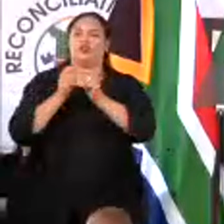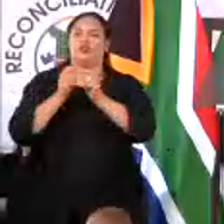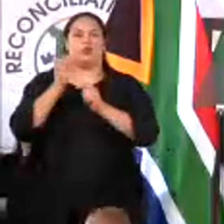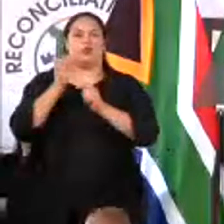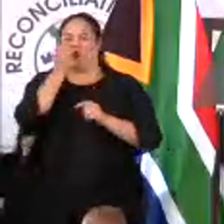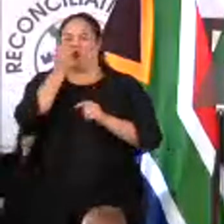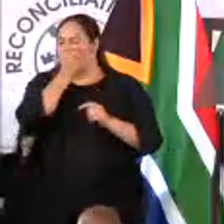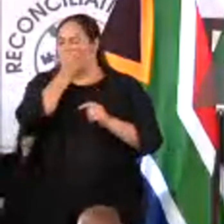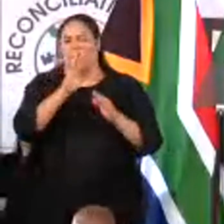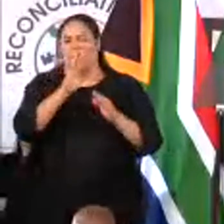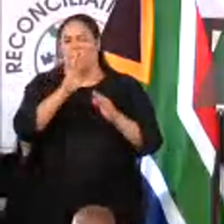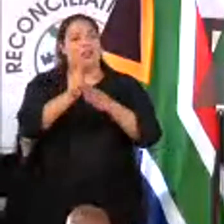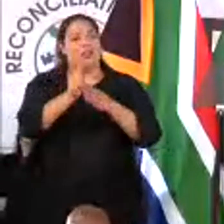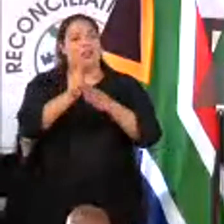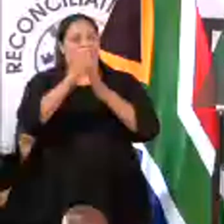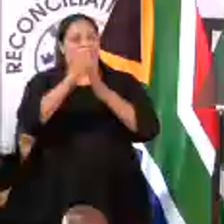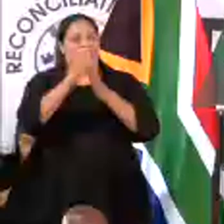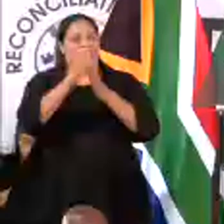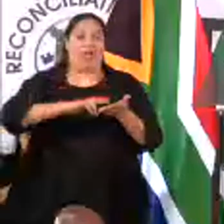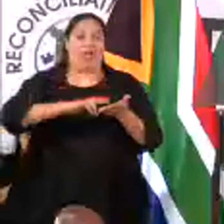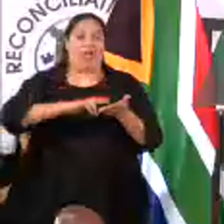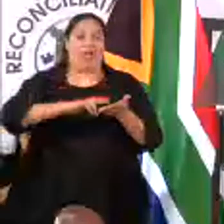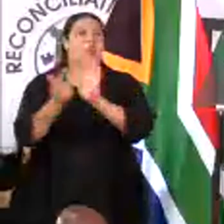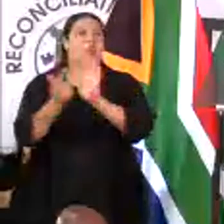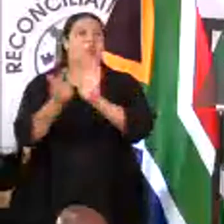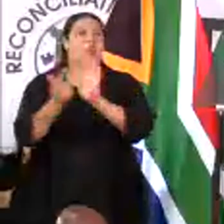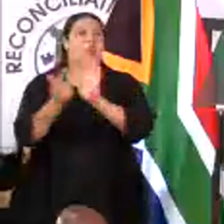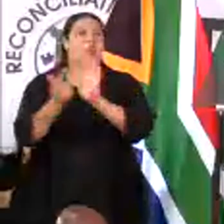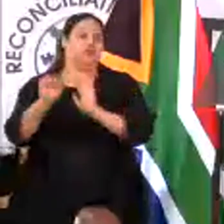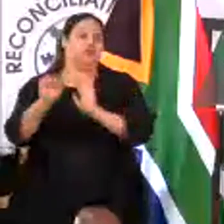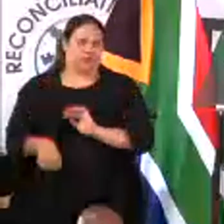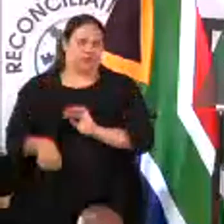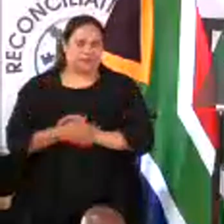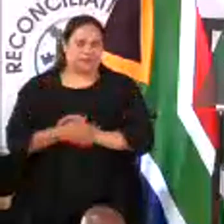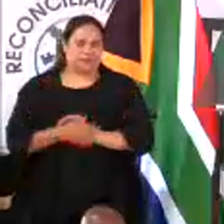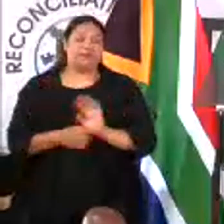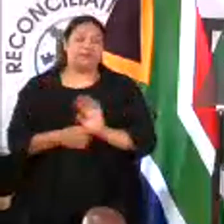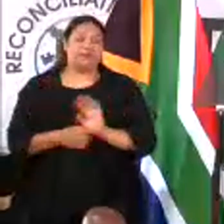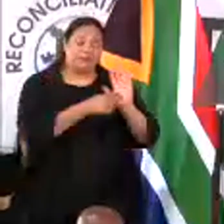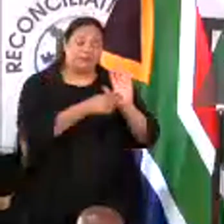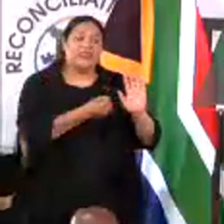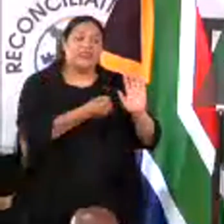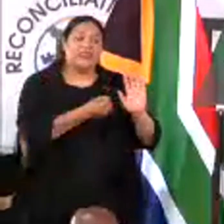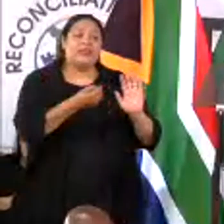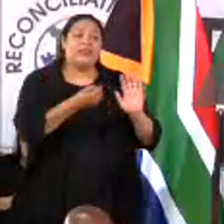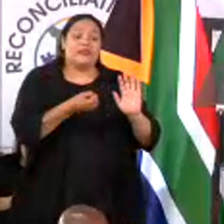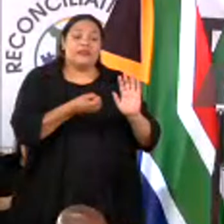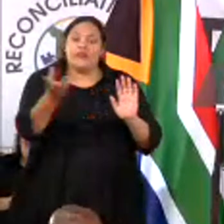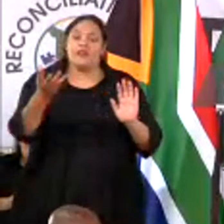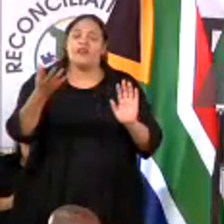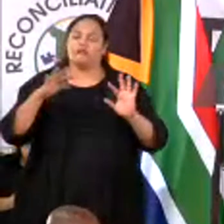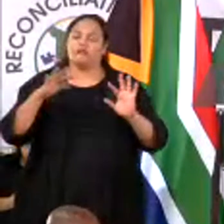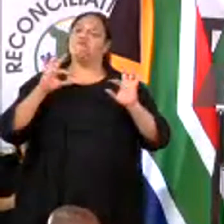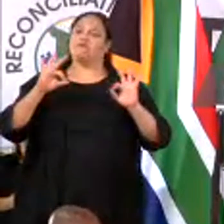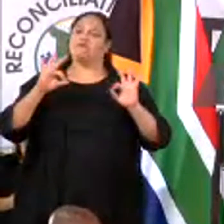Khoisan Leadership Act into law. This gave formal